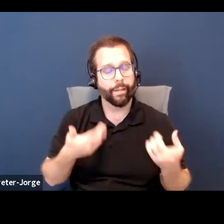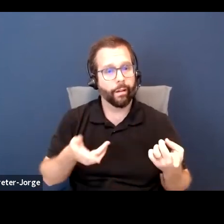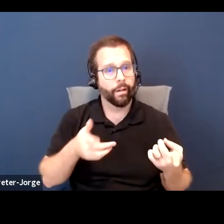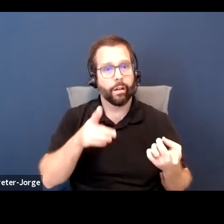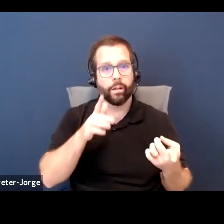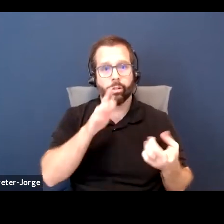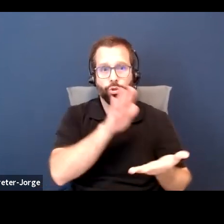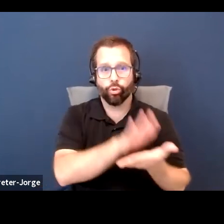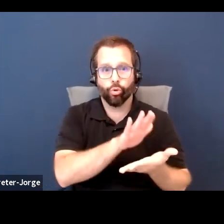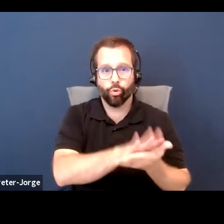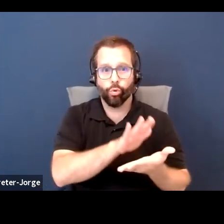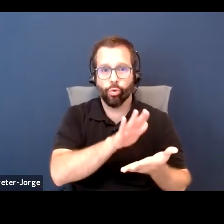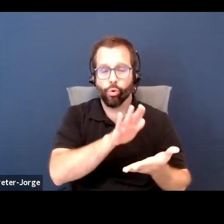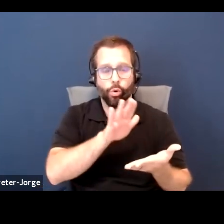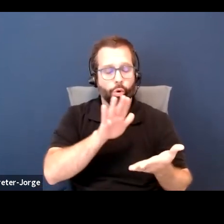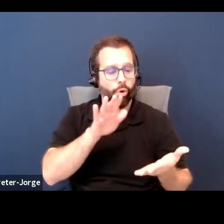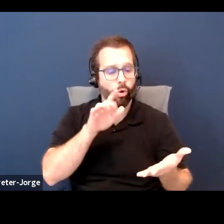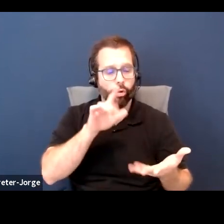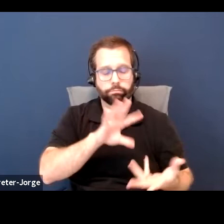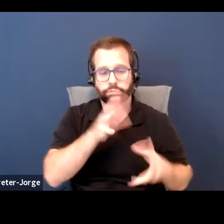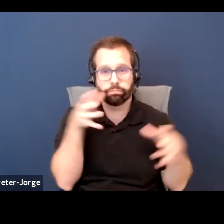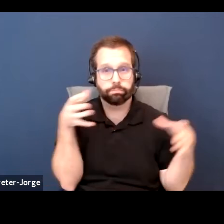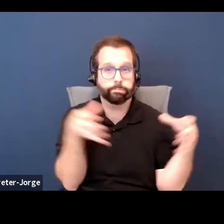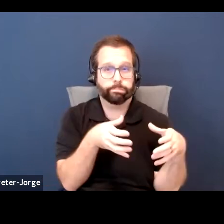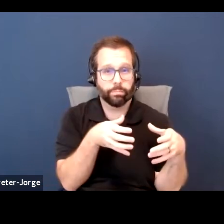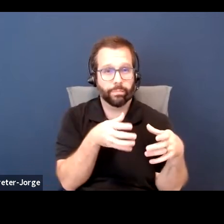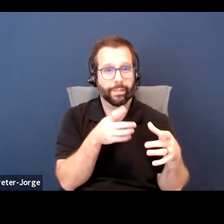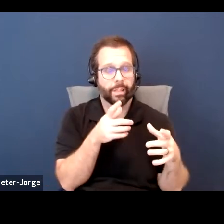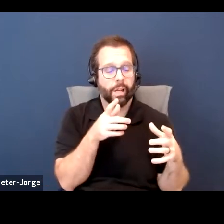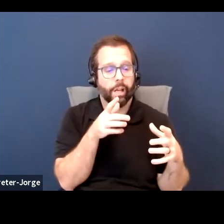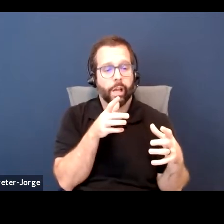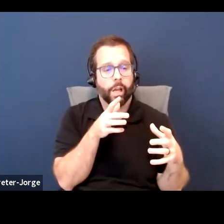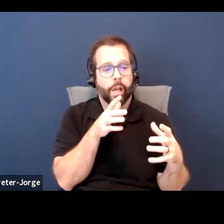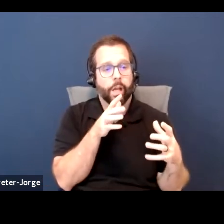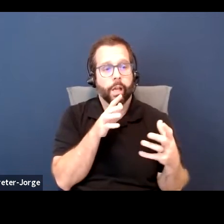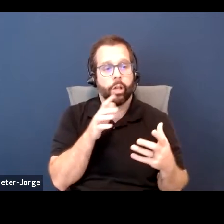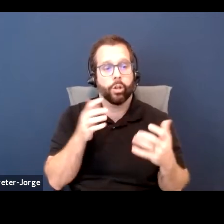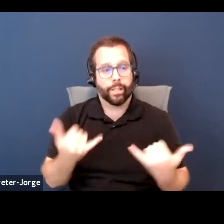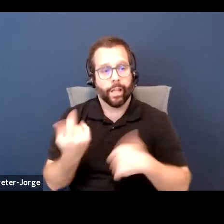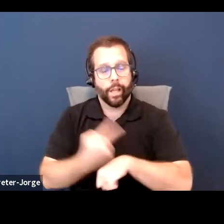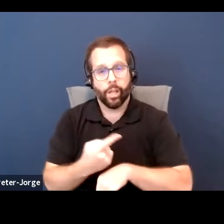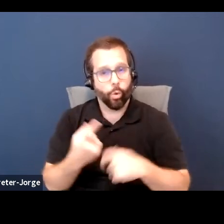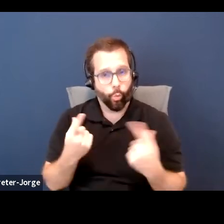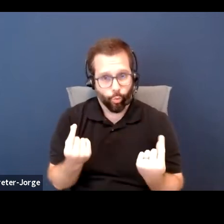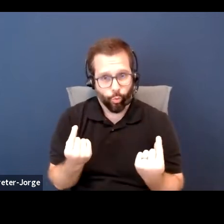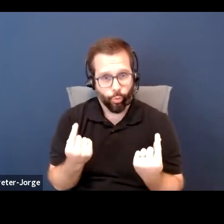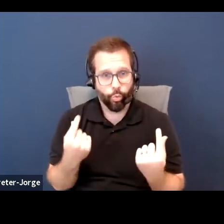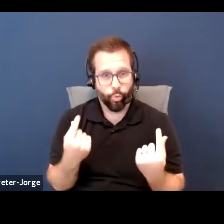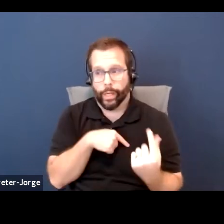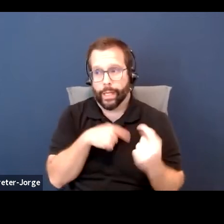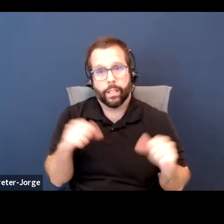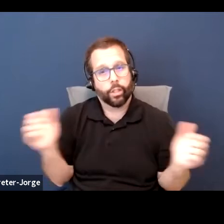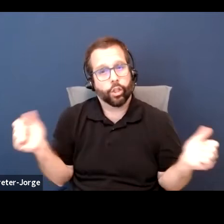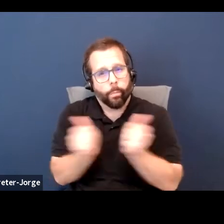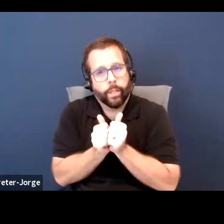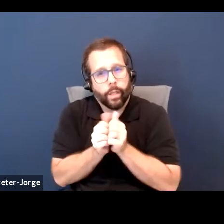are being uncovered. And all we can do today is come together and just pray. And